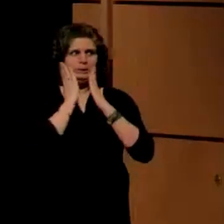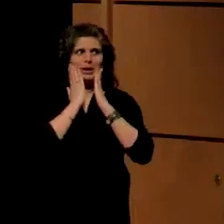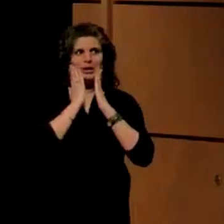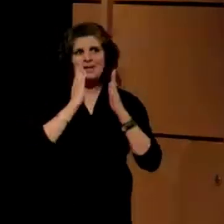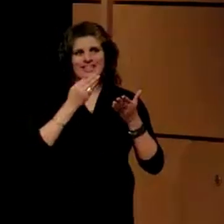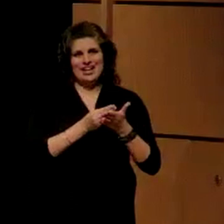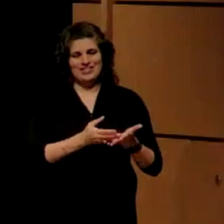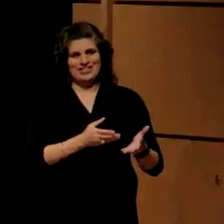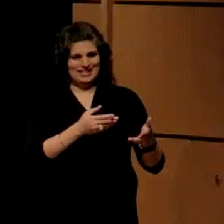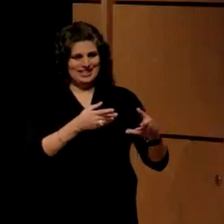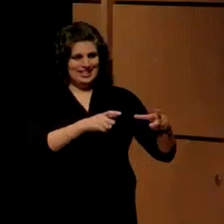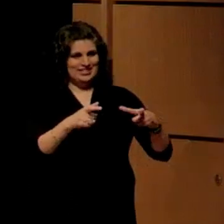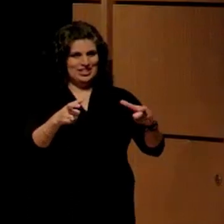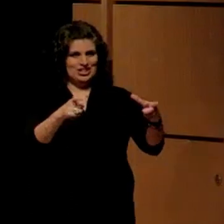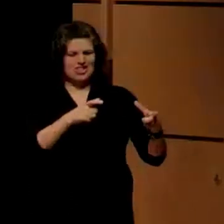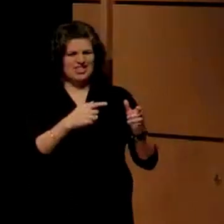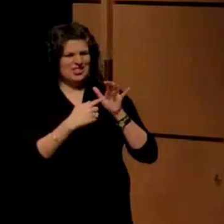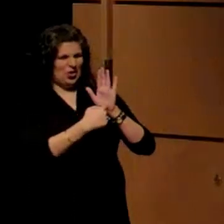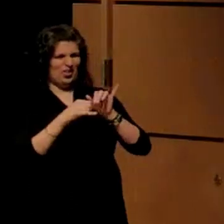commonality of awkward moments.